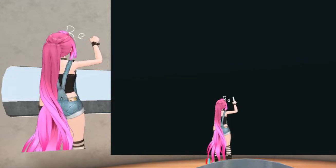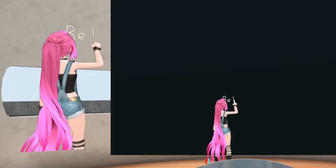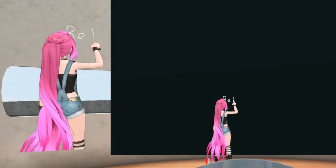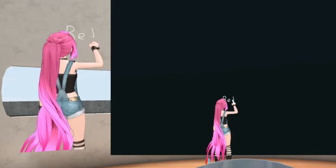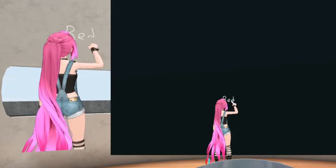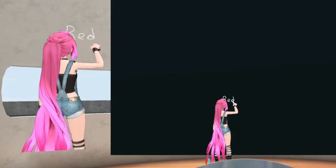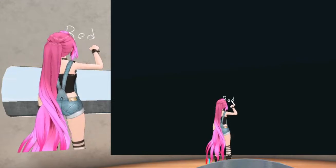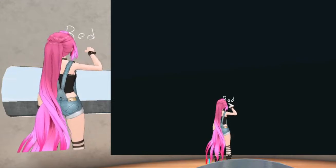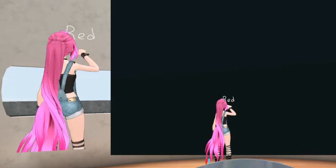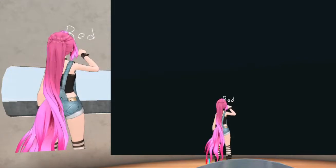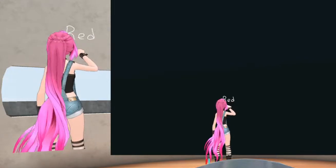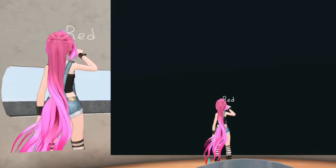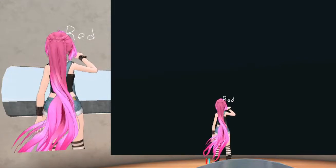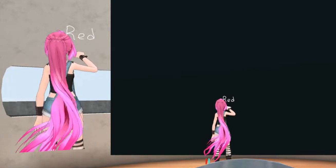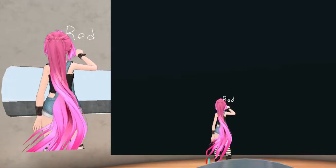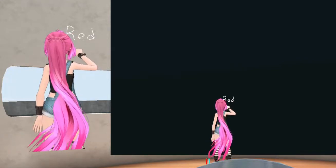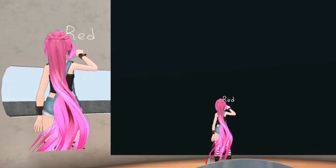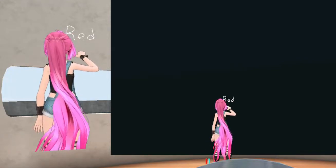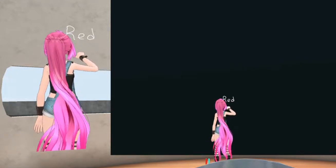Red,